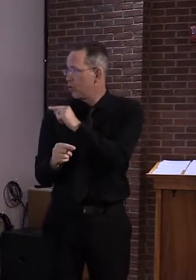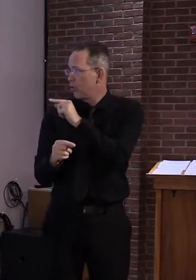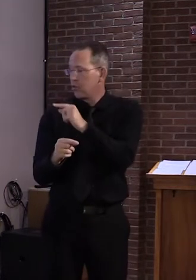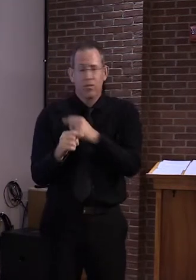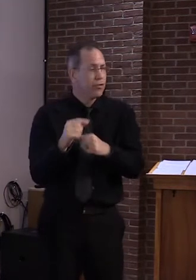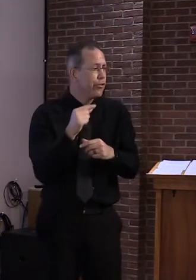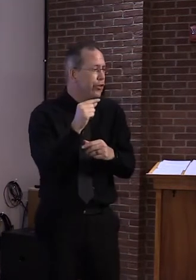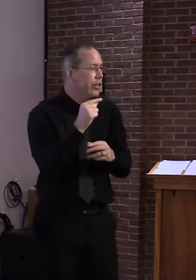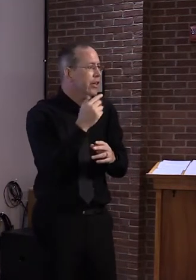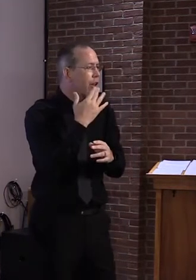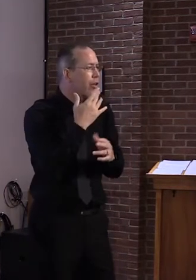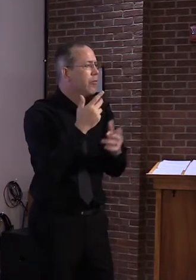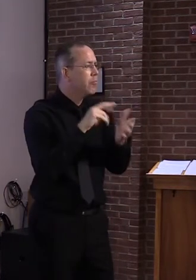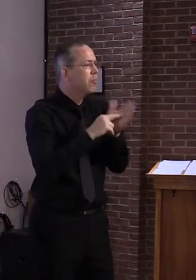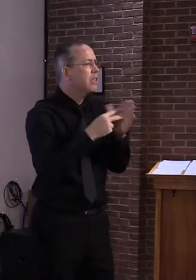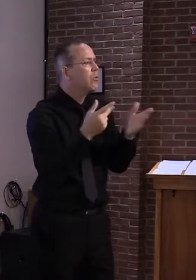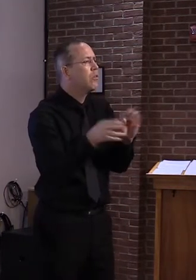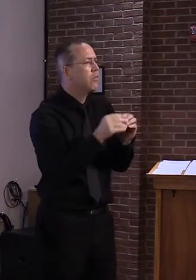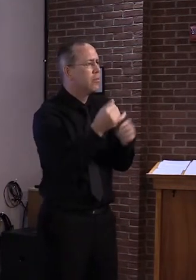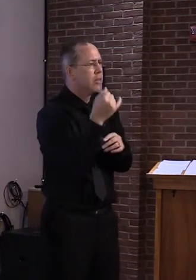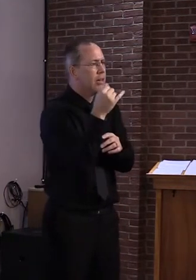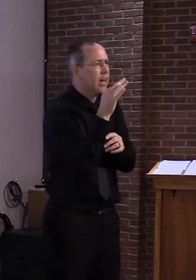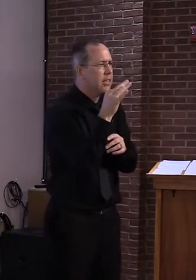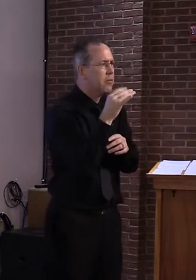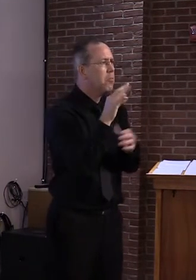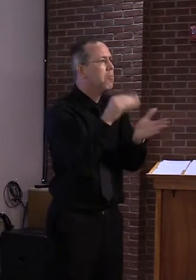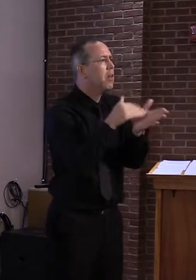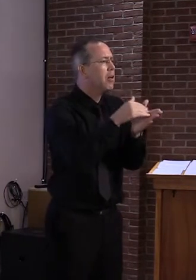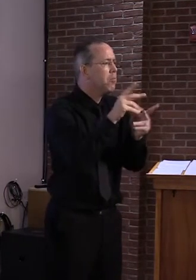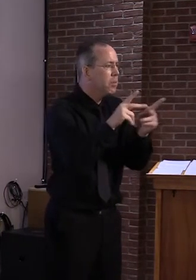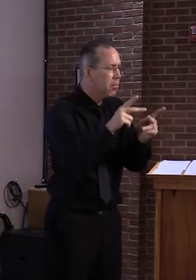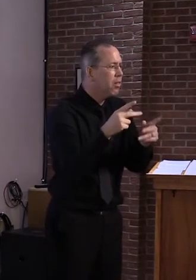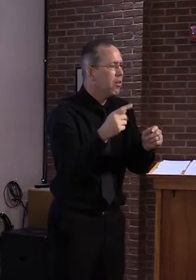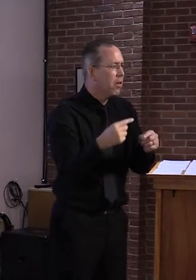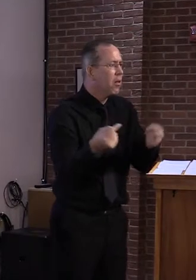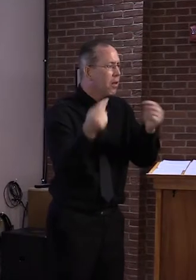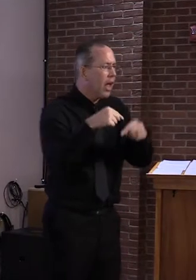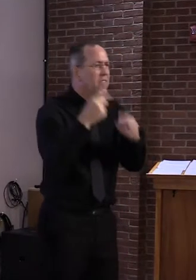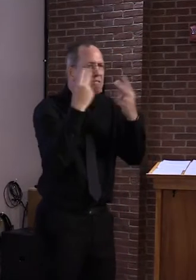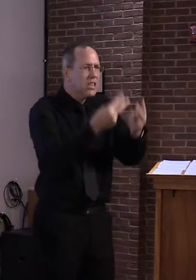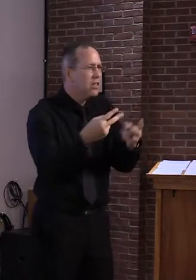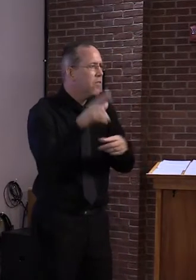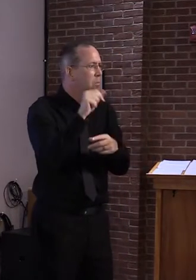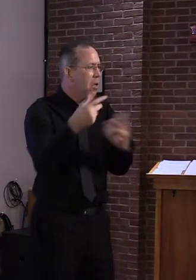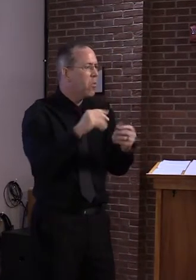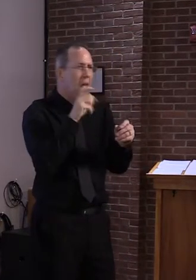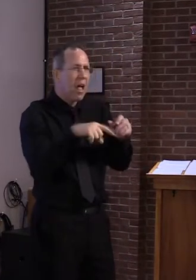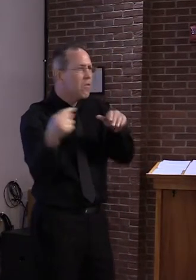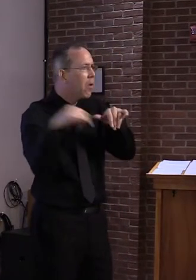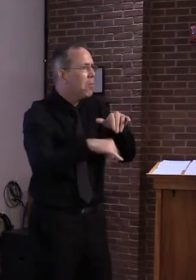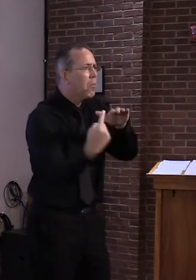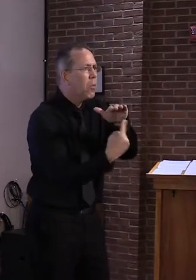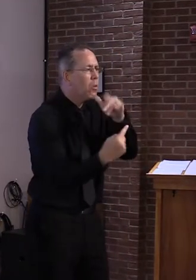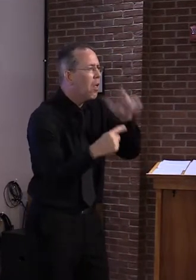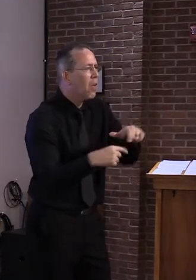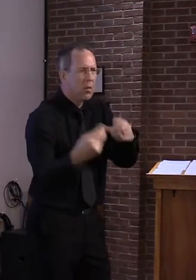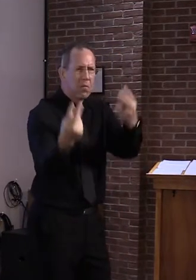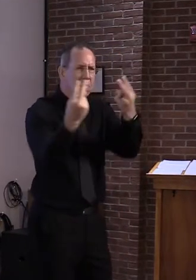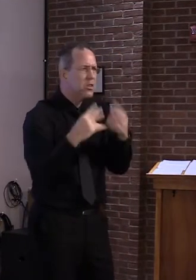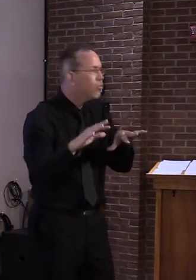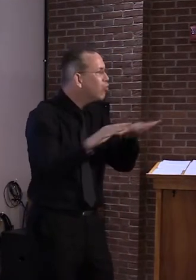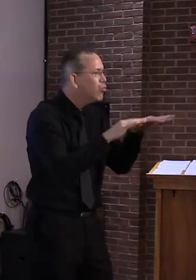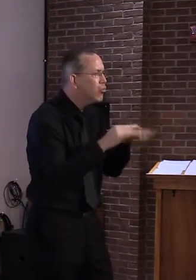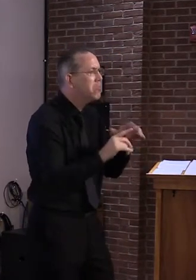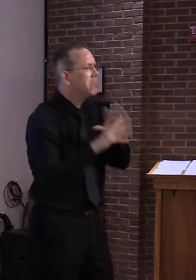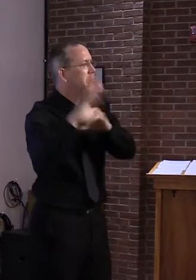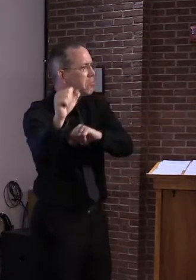quarantine requirement. The regional population is about 85 million, so it is a significant percentage of the regional population. And again,